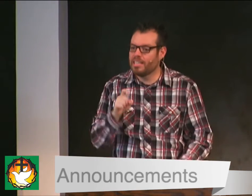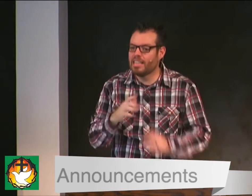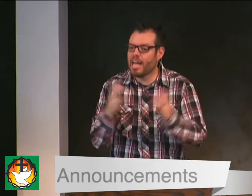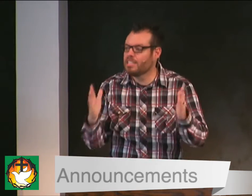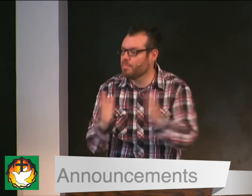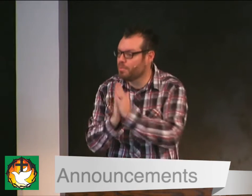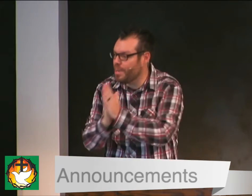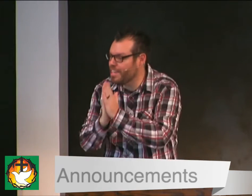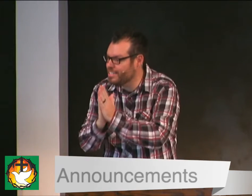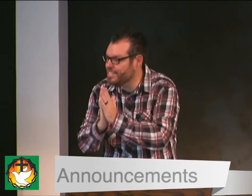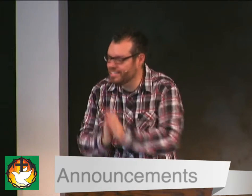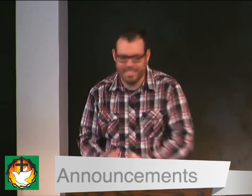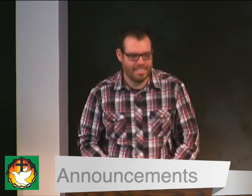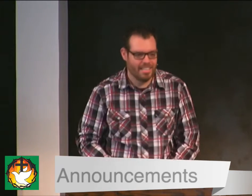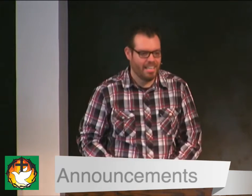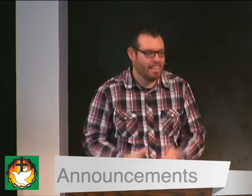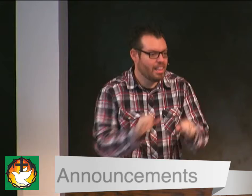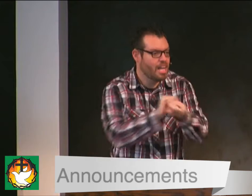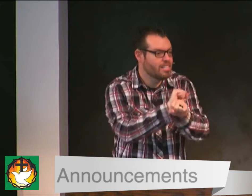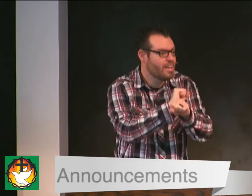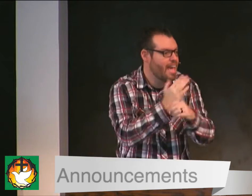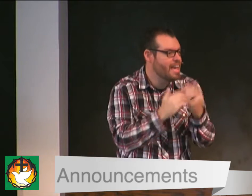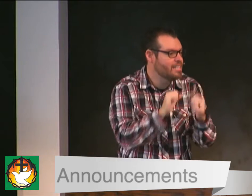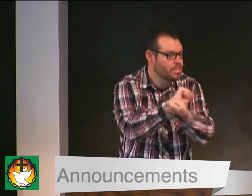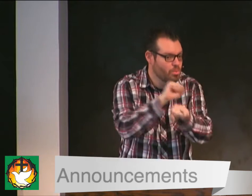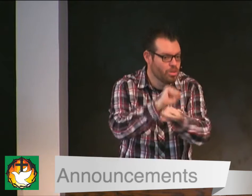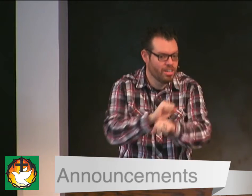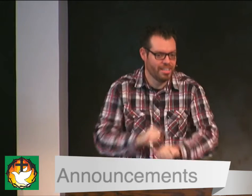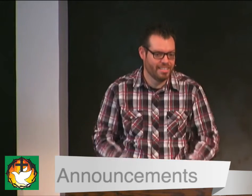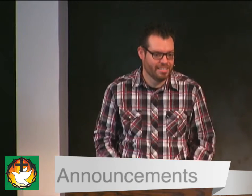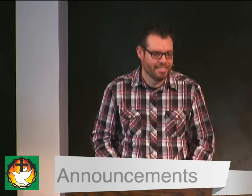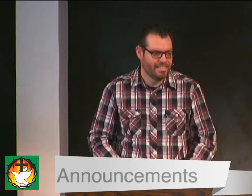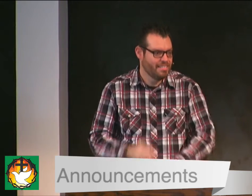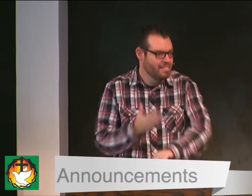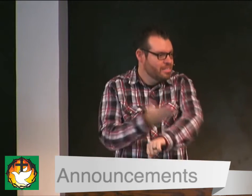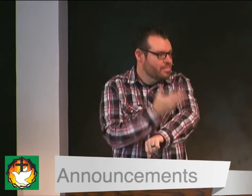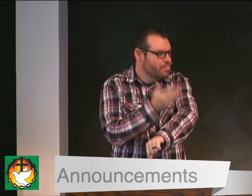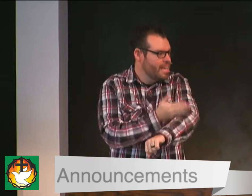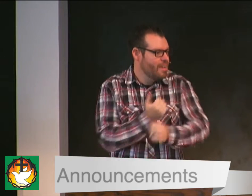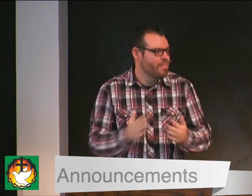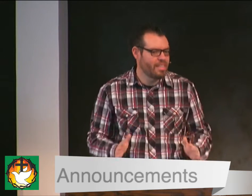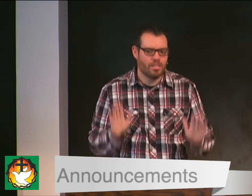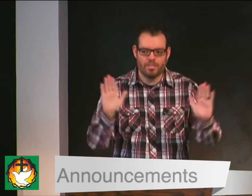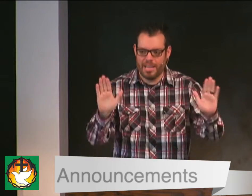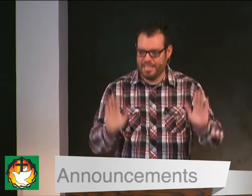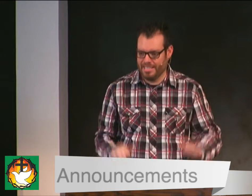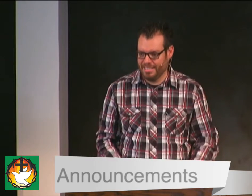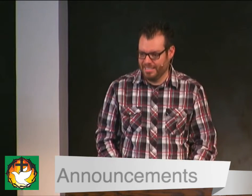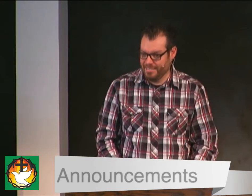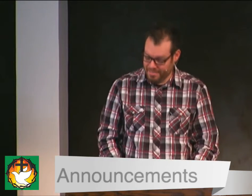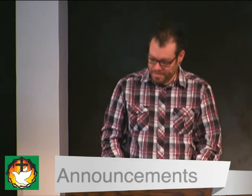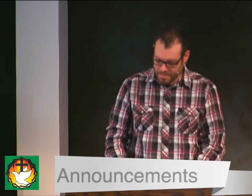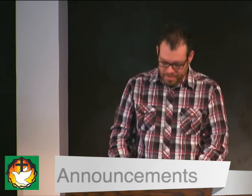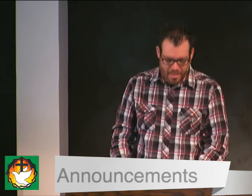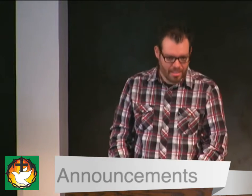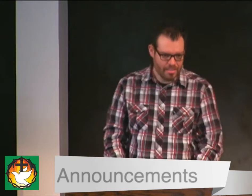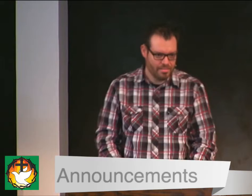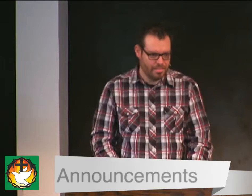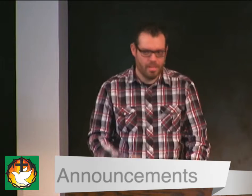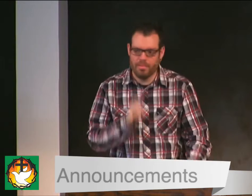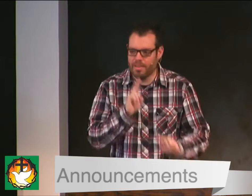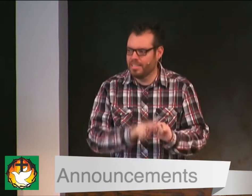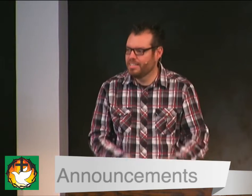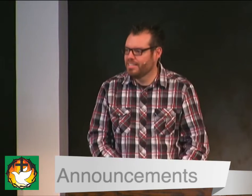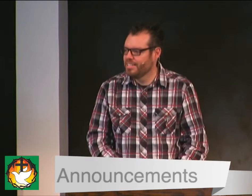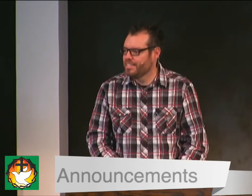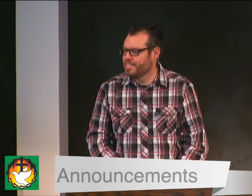So we're going to need lots of prayers, lots of hands to work to make everything great.